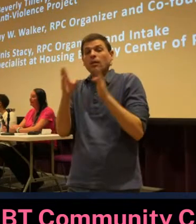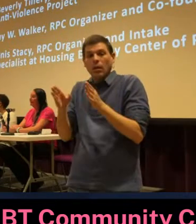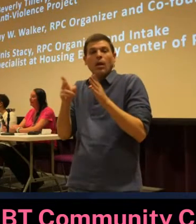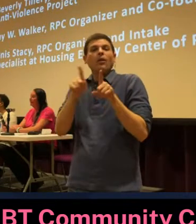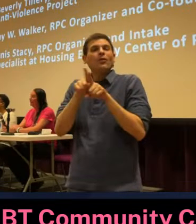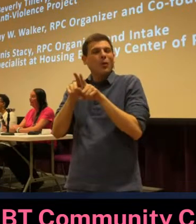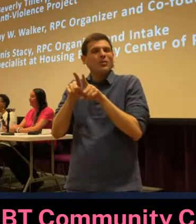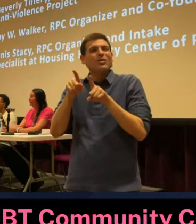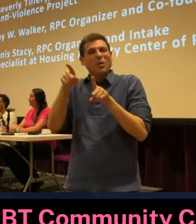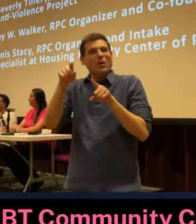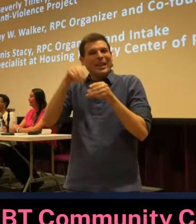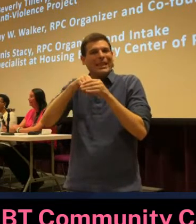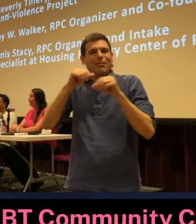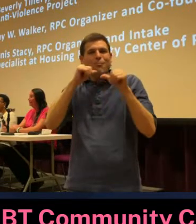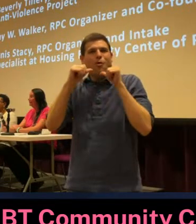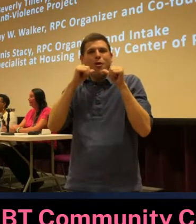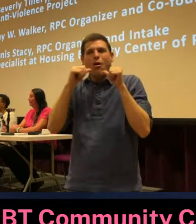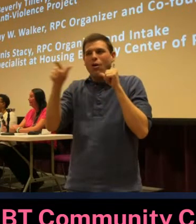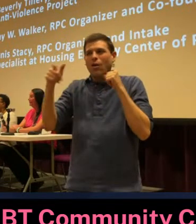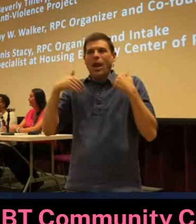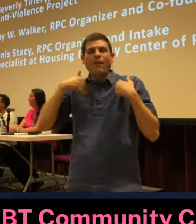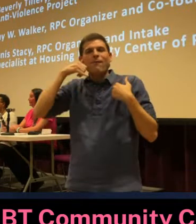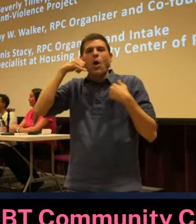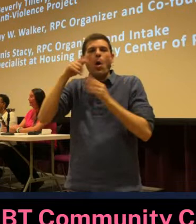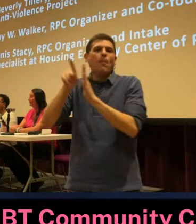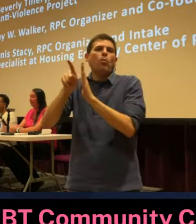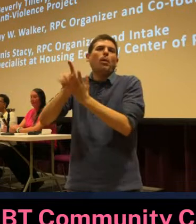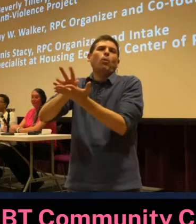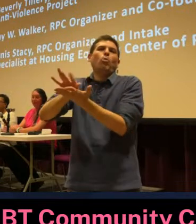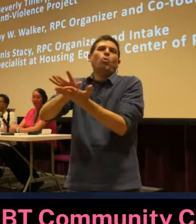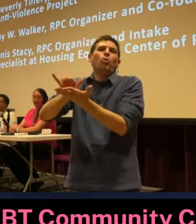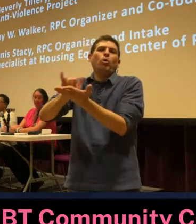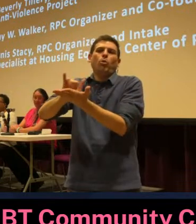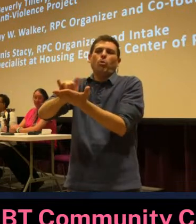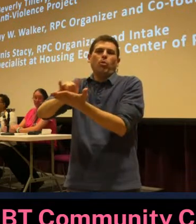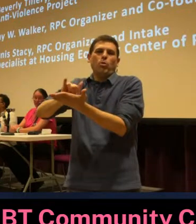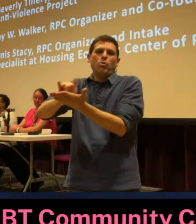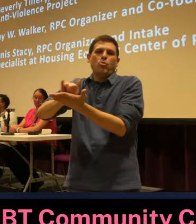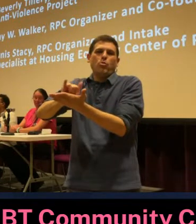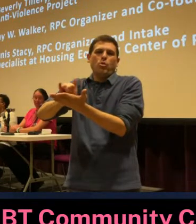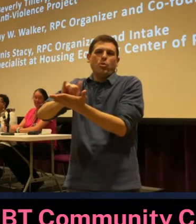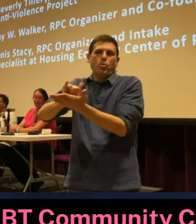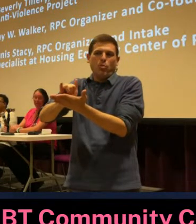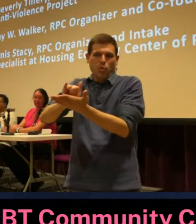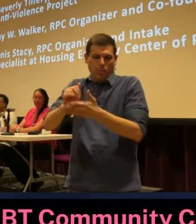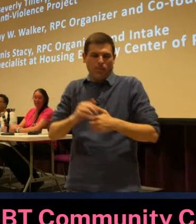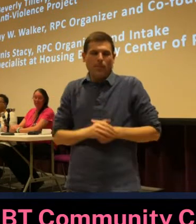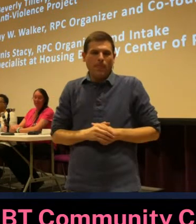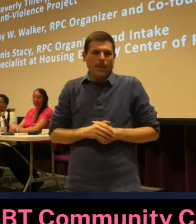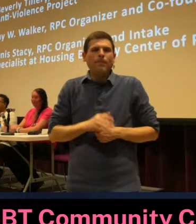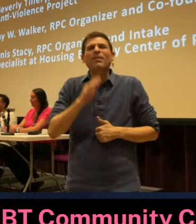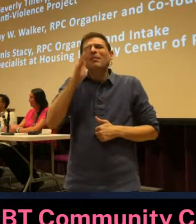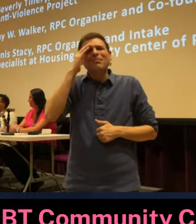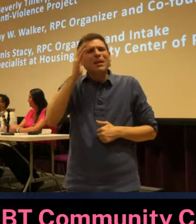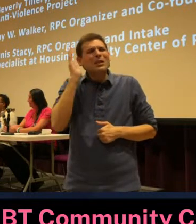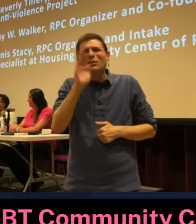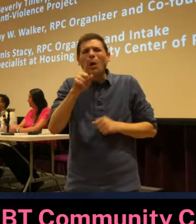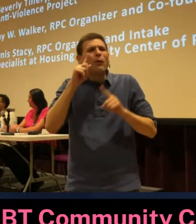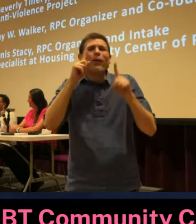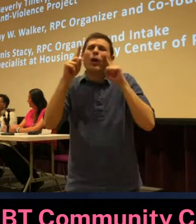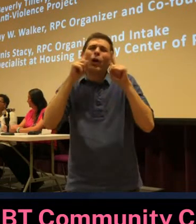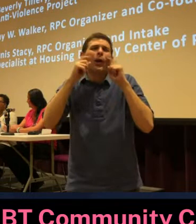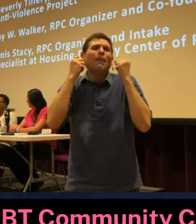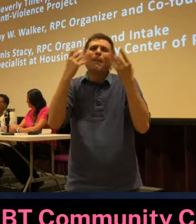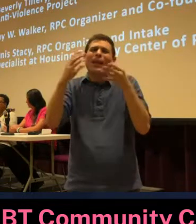in bars. We've all been hearing these accounts of folks